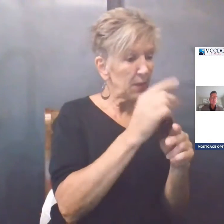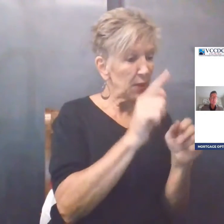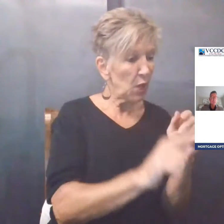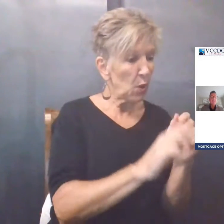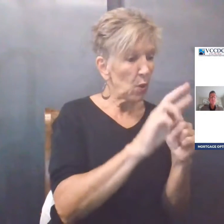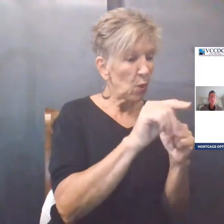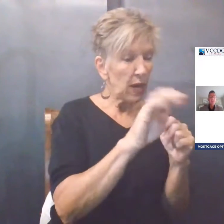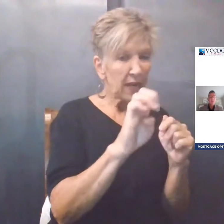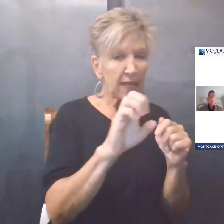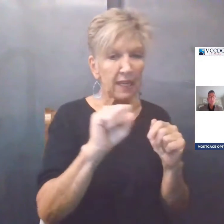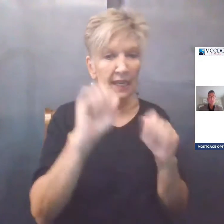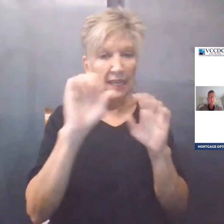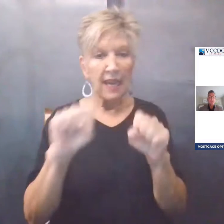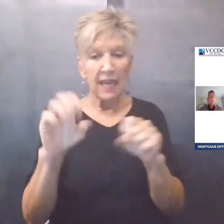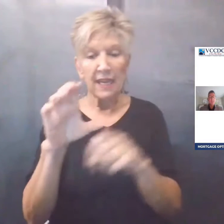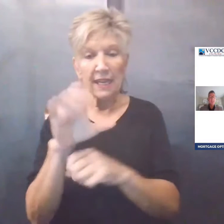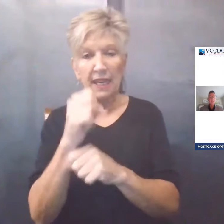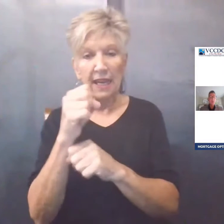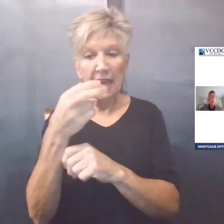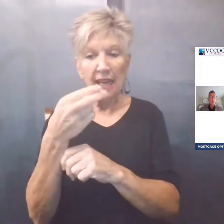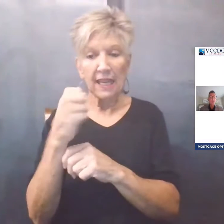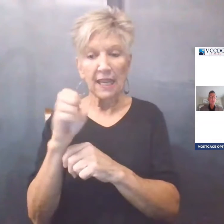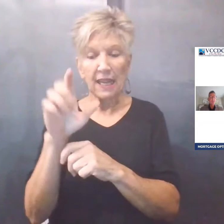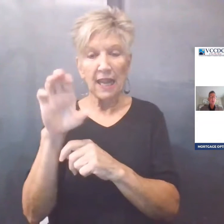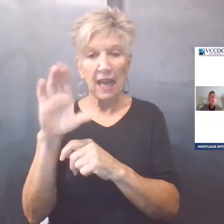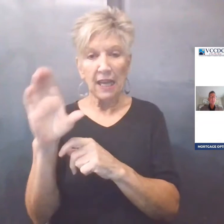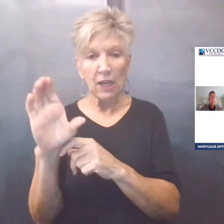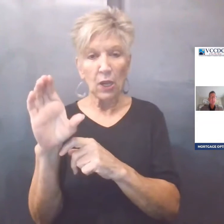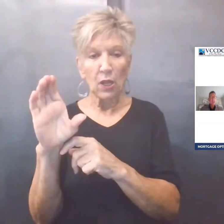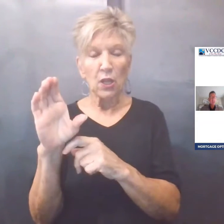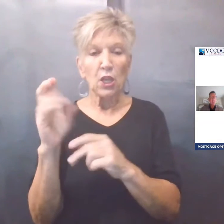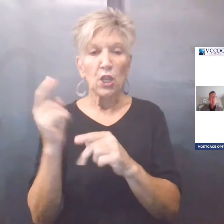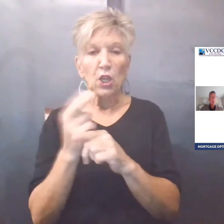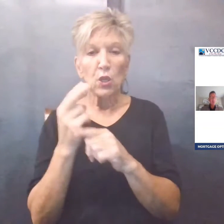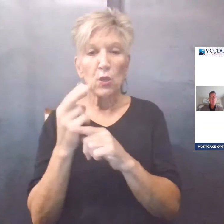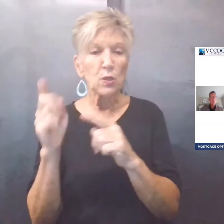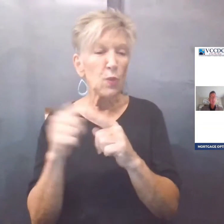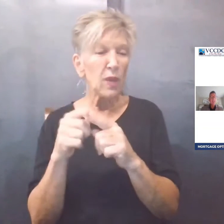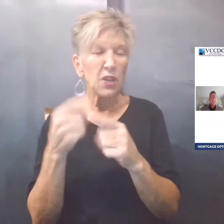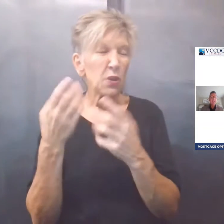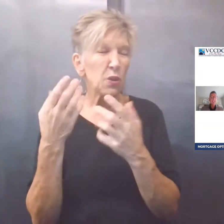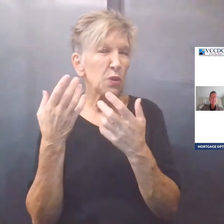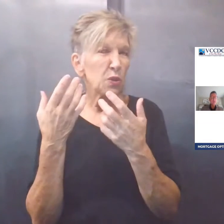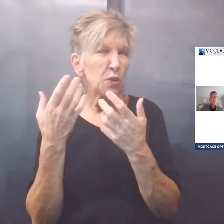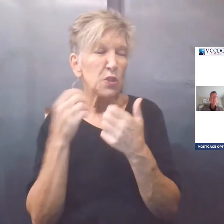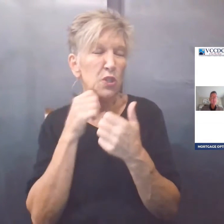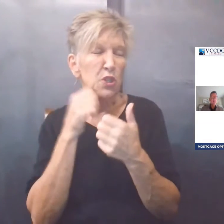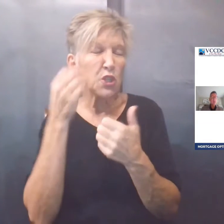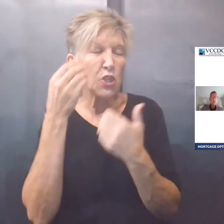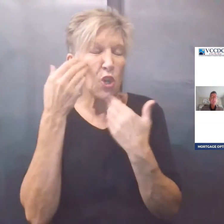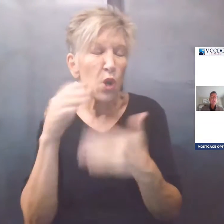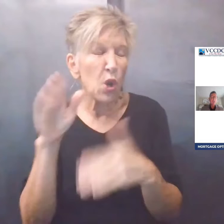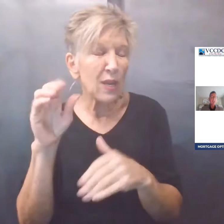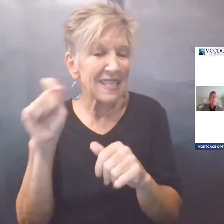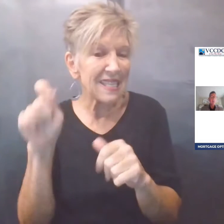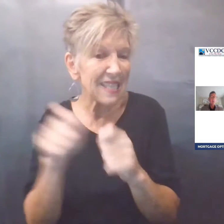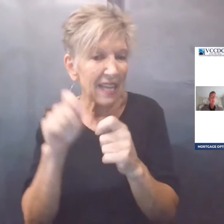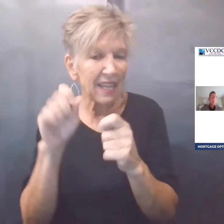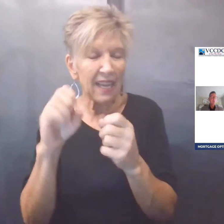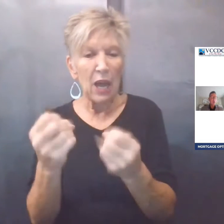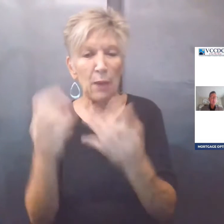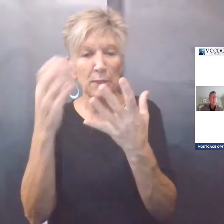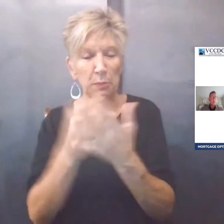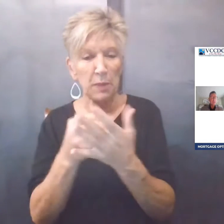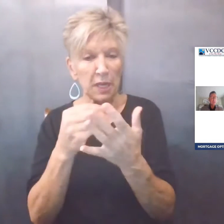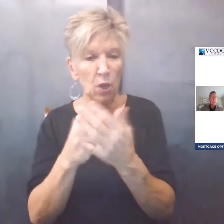first mortgage. So this is generally used when a borrower doesn't know exactly how much or when they need funds. A Heloc is a loan